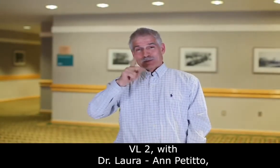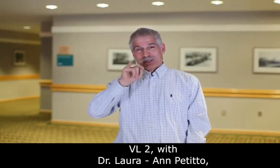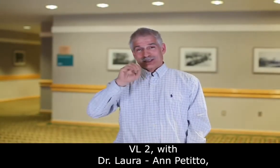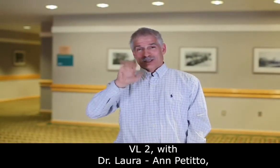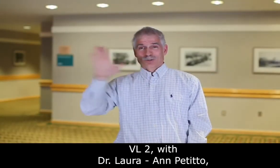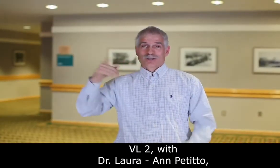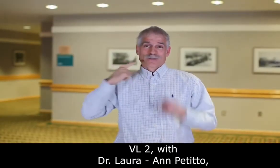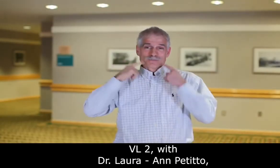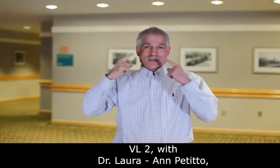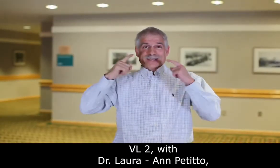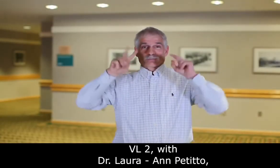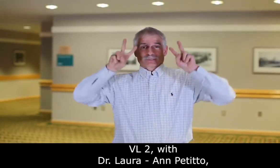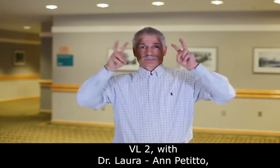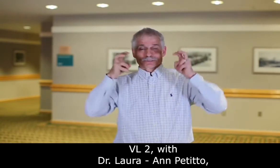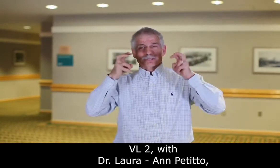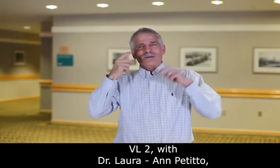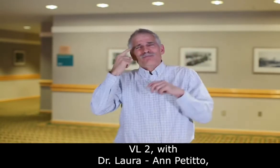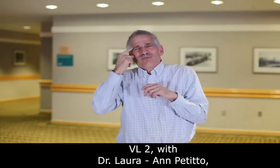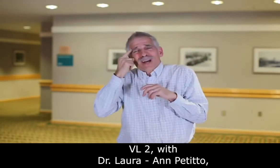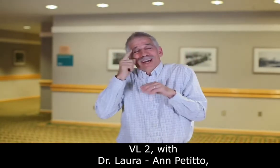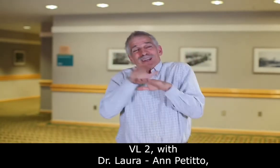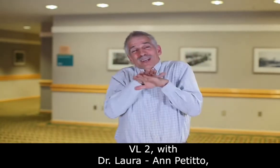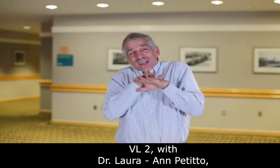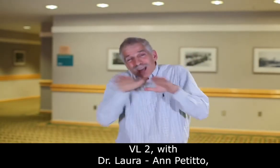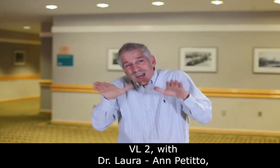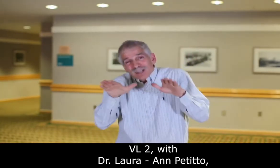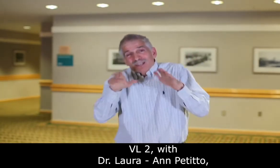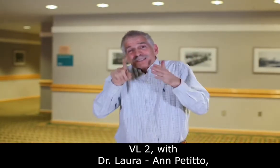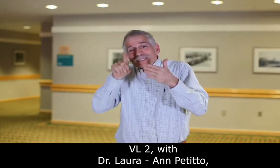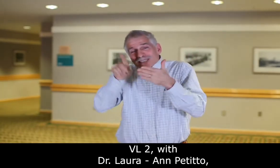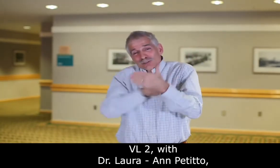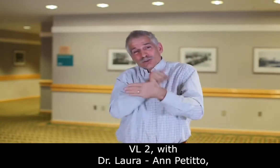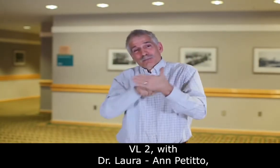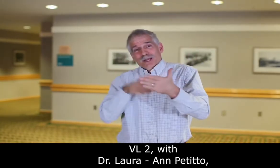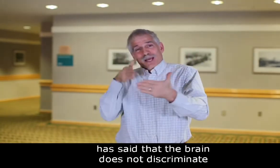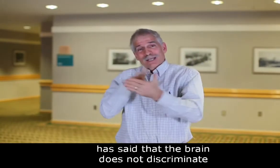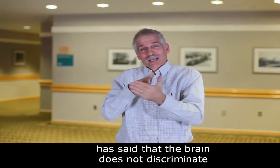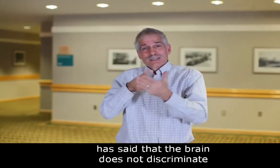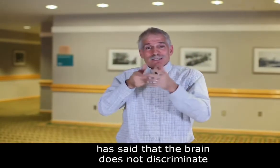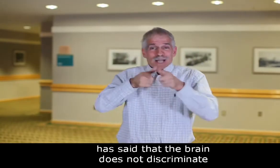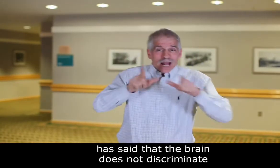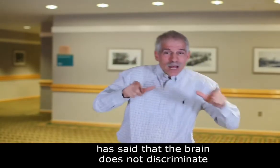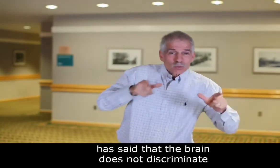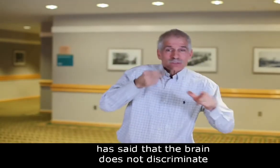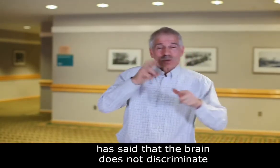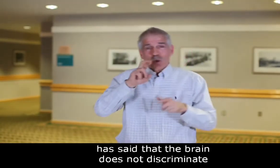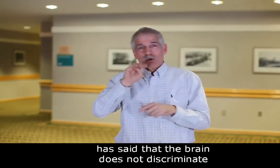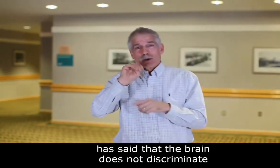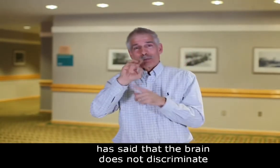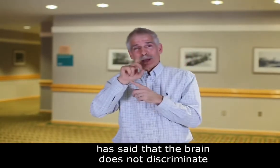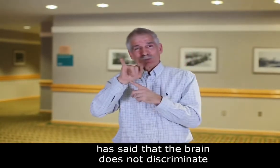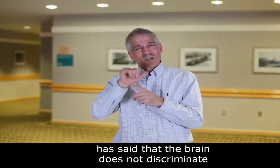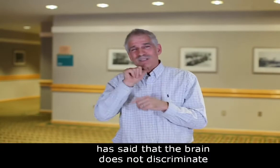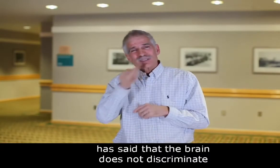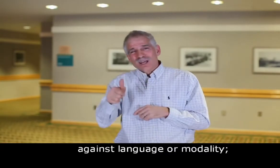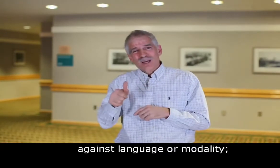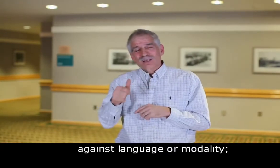And VL2, under the leadership of Dr. Laura Ann Petito, has said that the brain does not discriminate